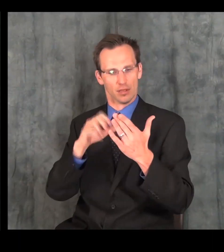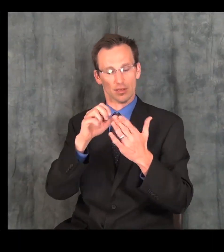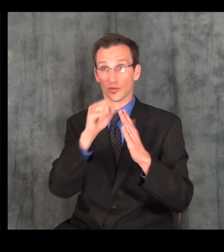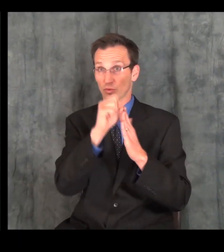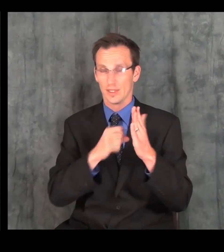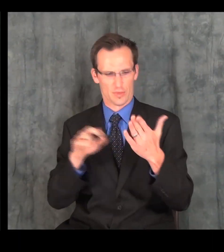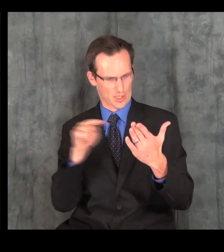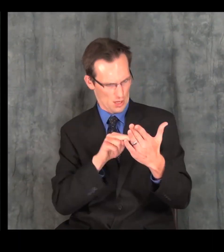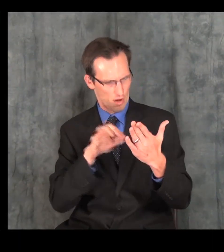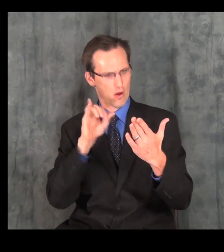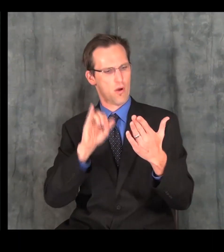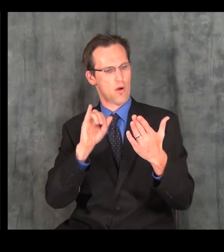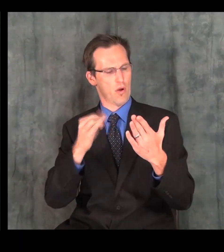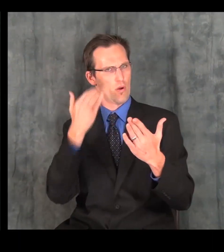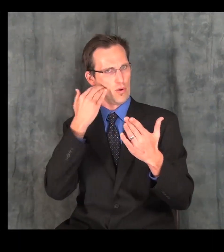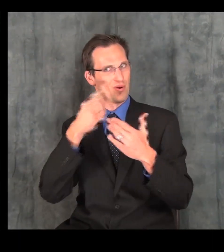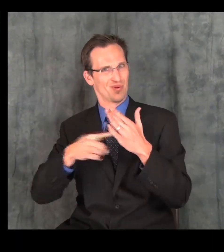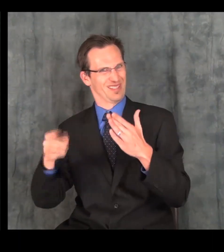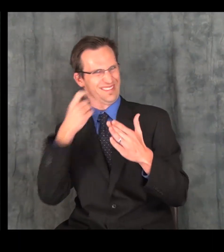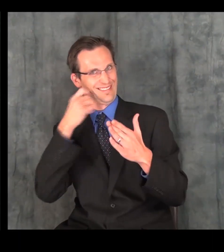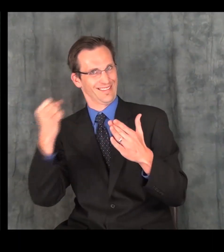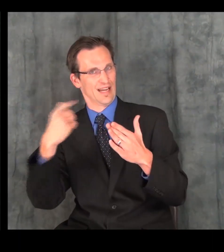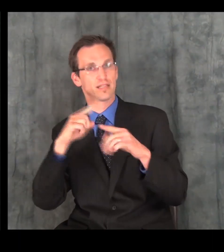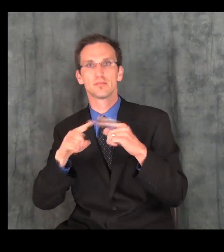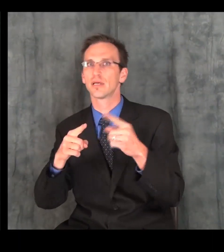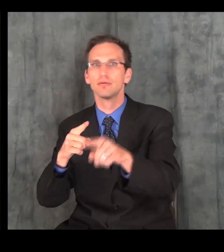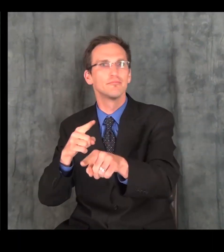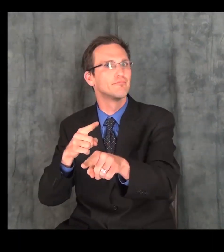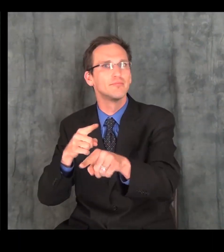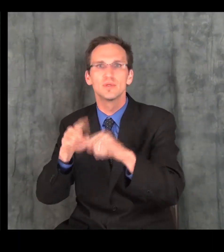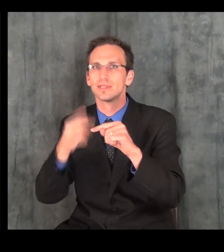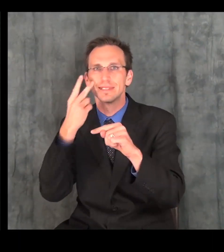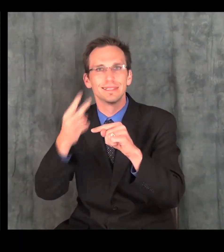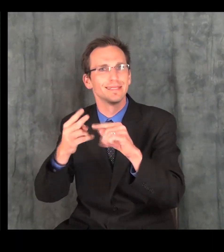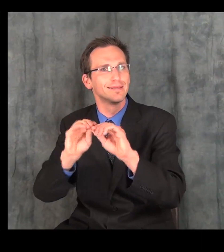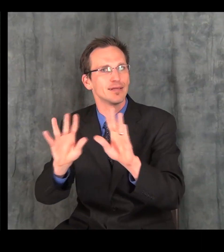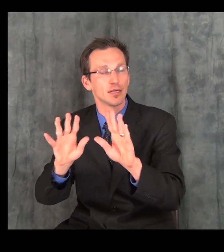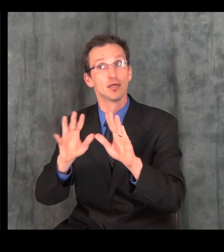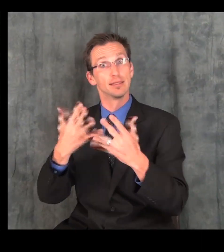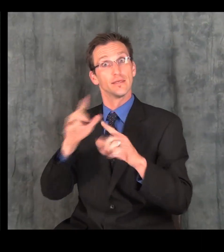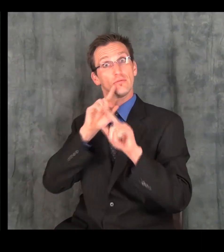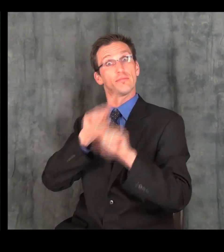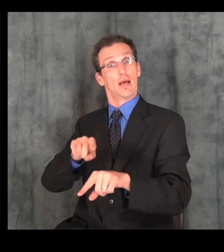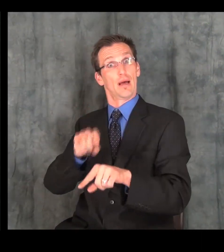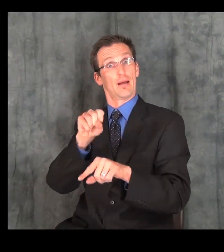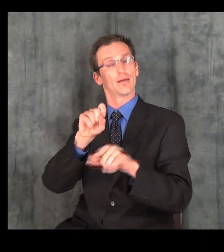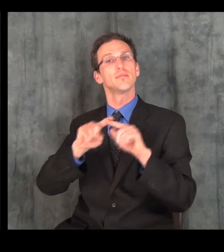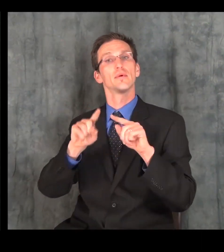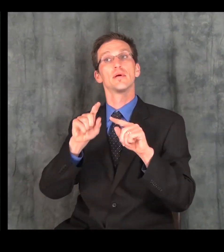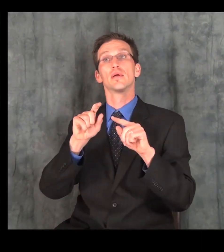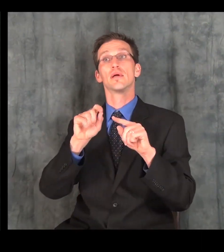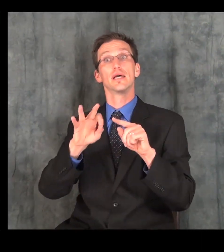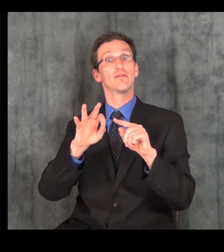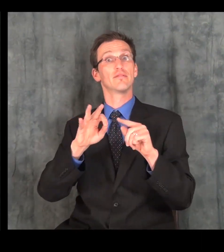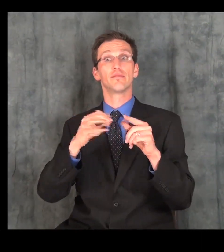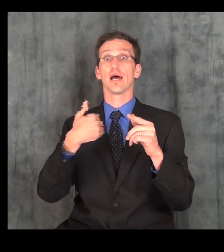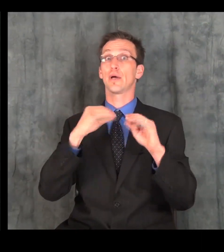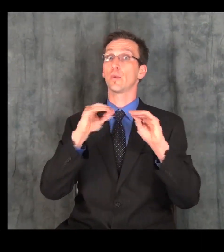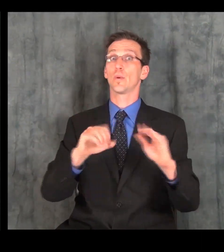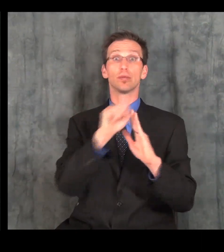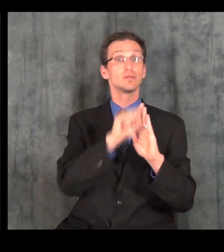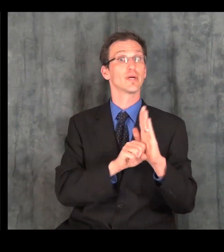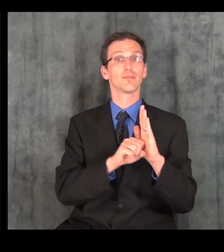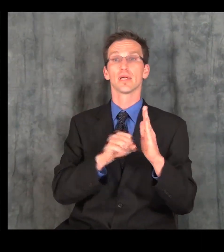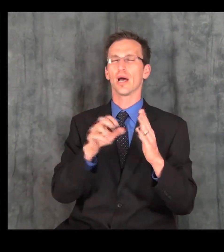where we were up to, therefore what the question was, and she responded. And if that had not been a scripted scenario, she wouldn't have been able to do